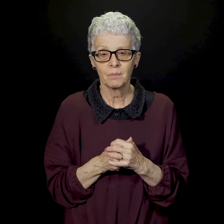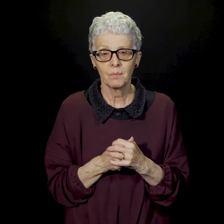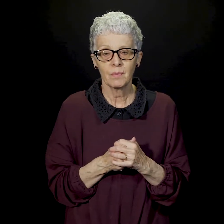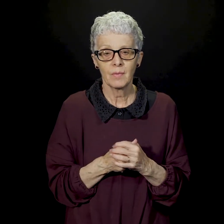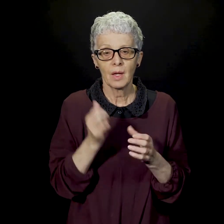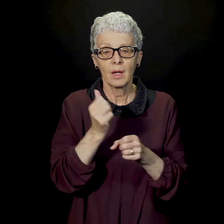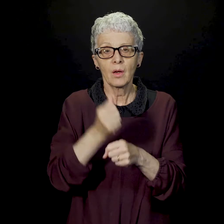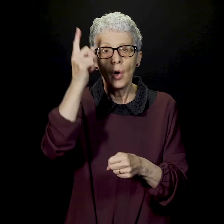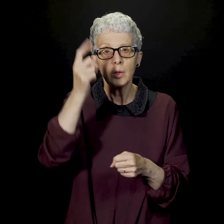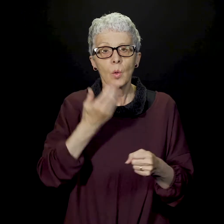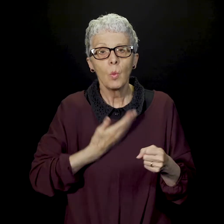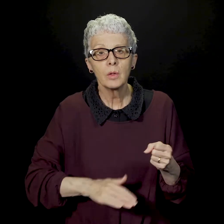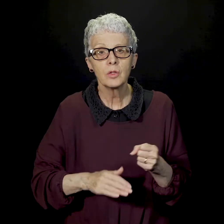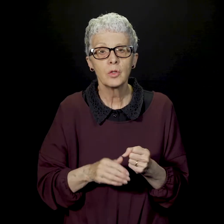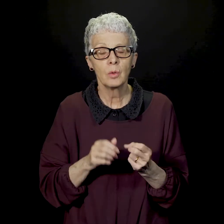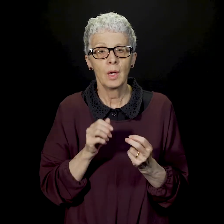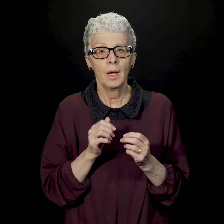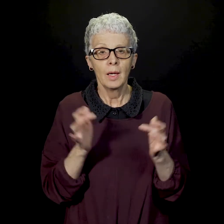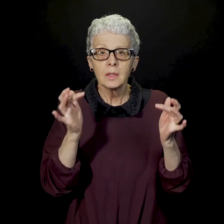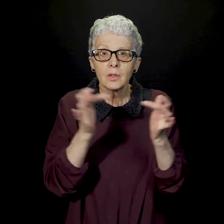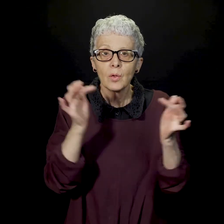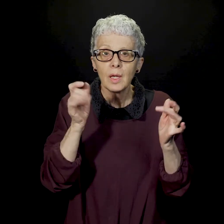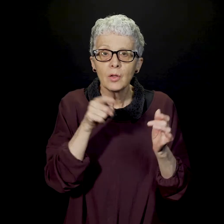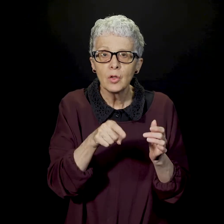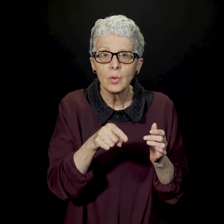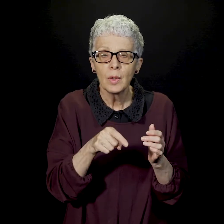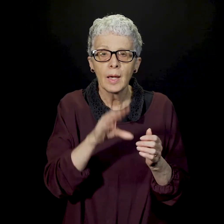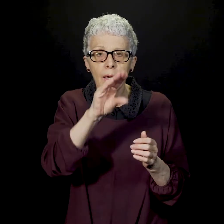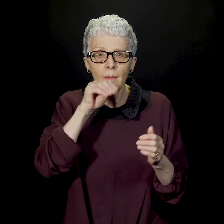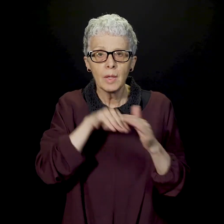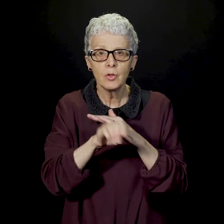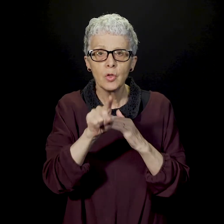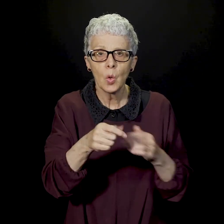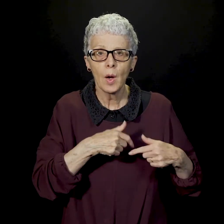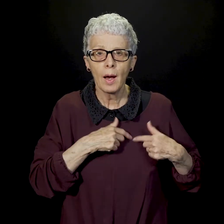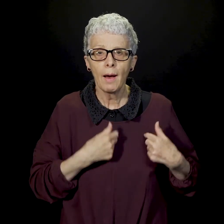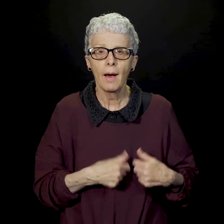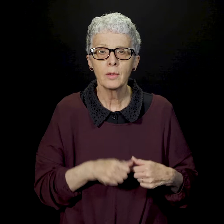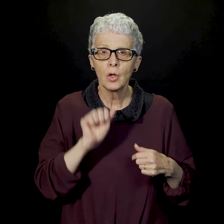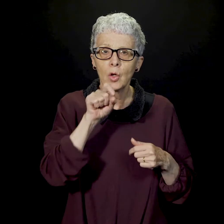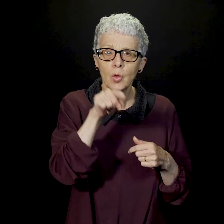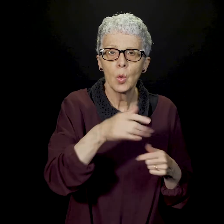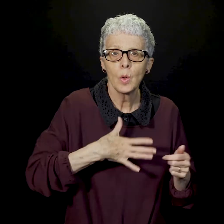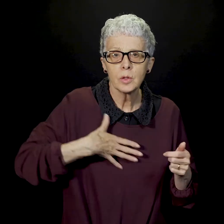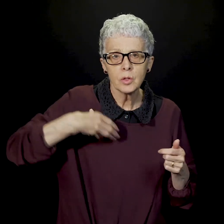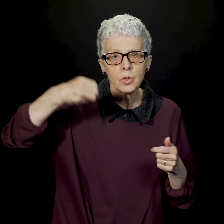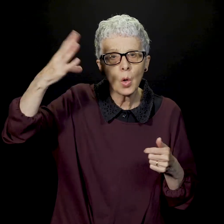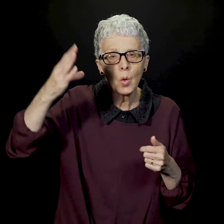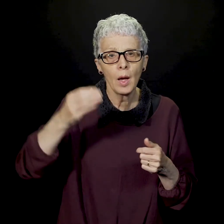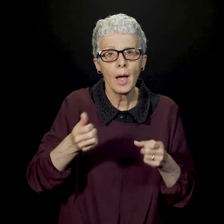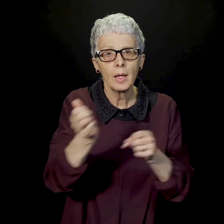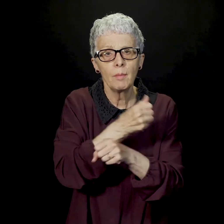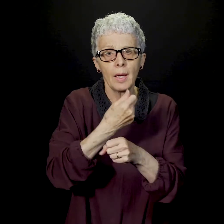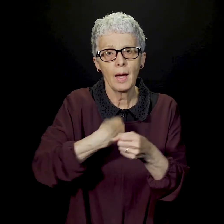But God is committed to reaching to the very deepest part of our hearts, the very deepest part of our souls and our lives, and is committed to restoring